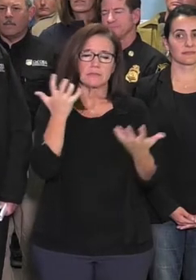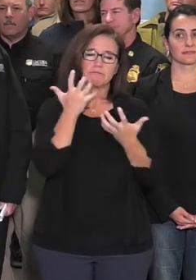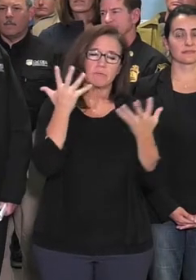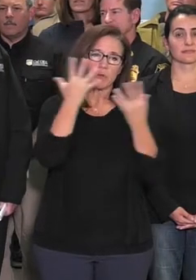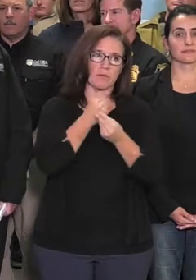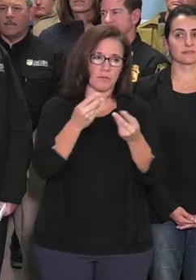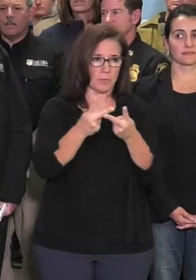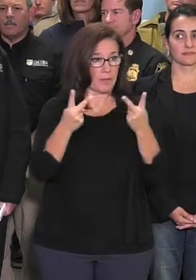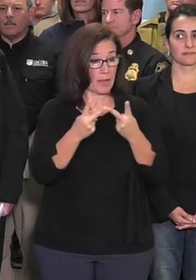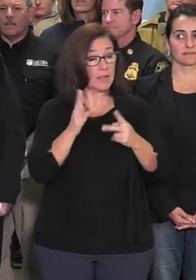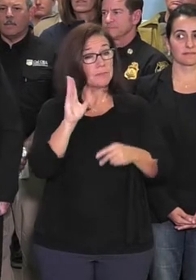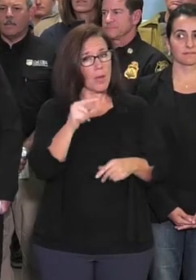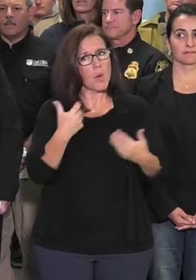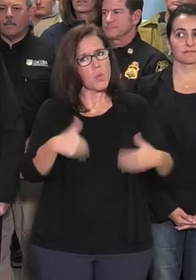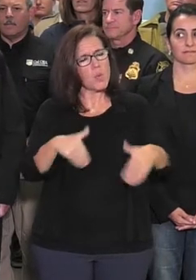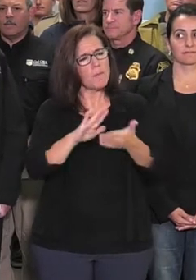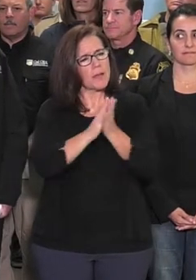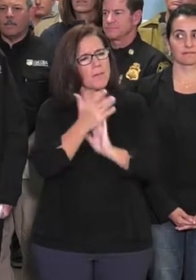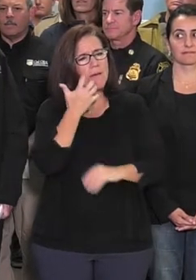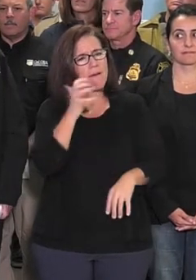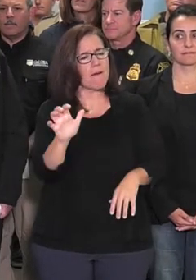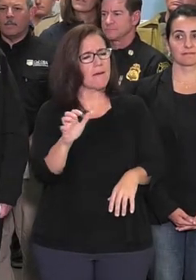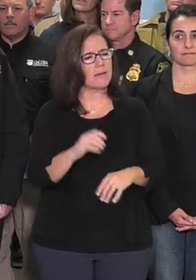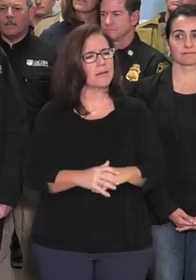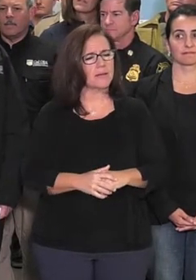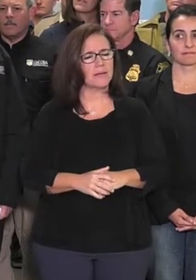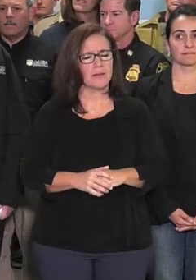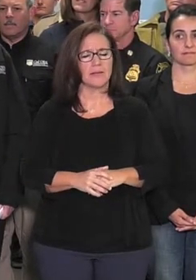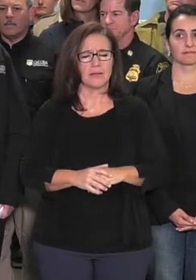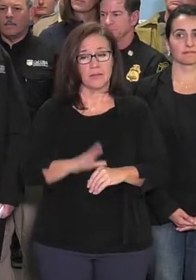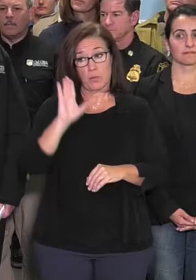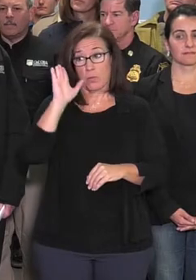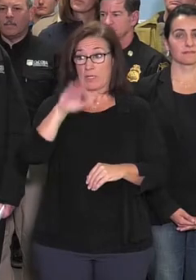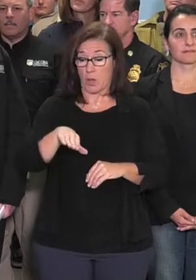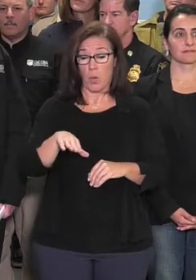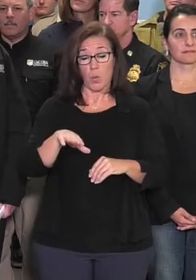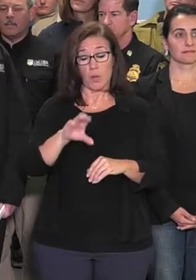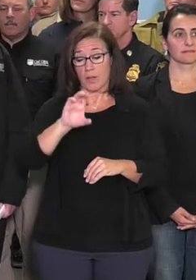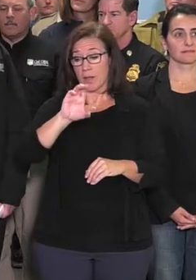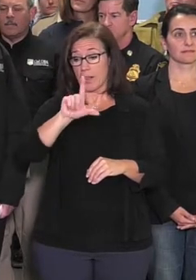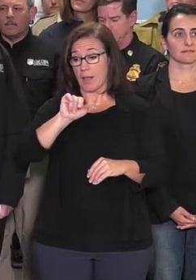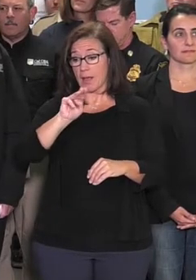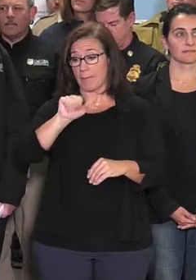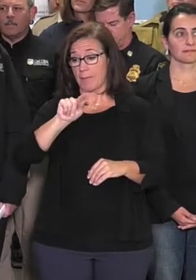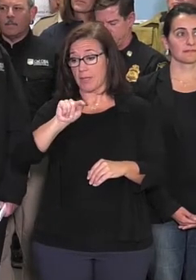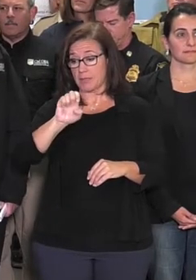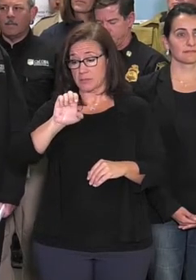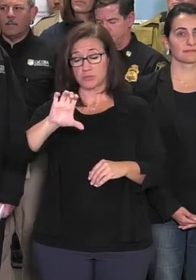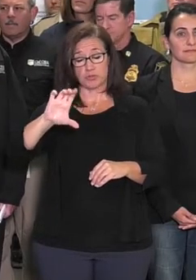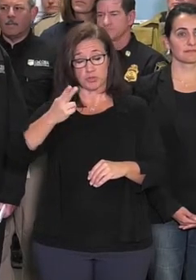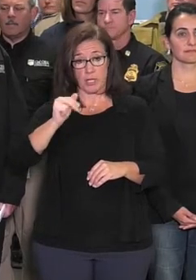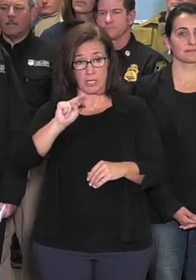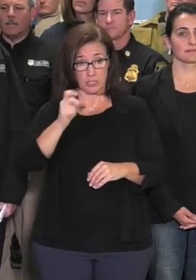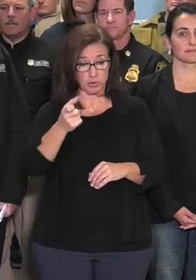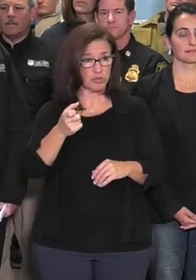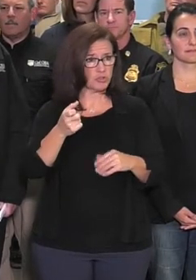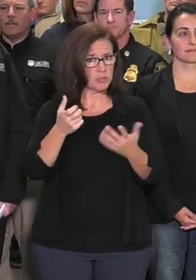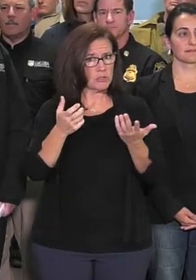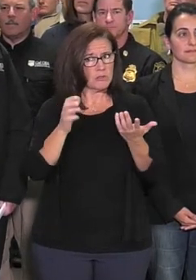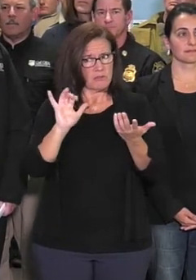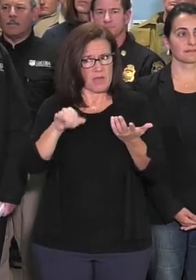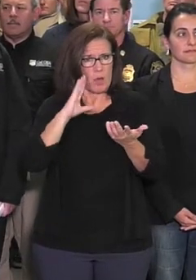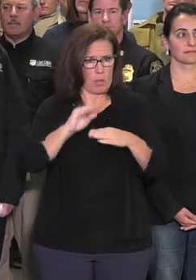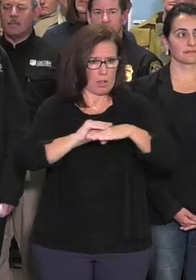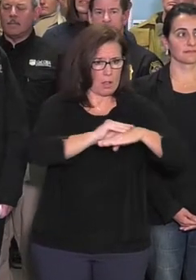getting hotter. And we know from the changing in the climate that it's going to exacerbate everything else.